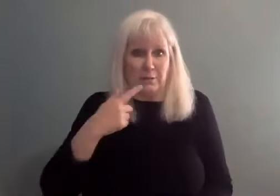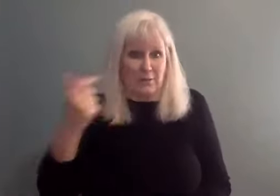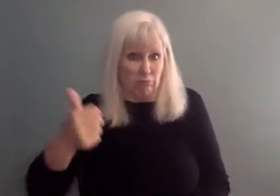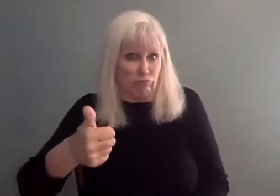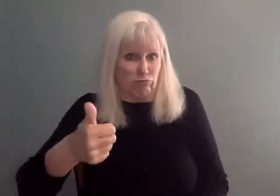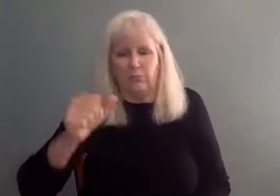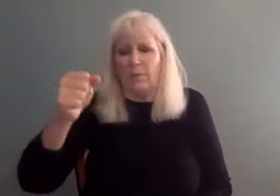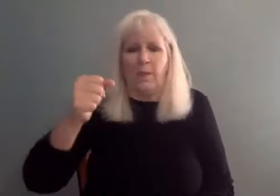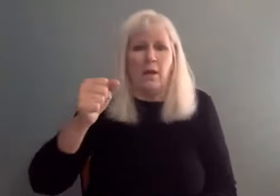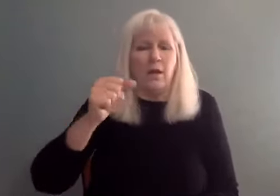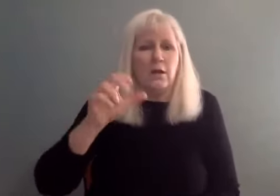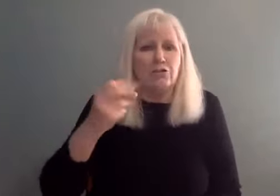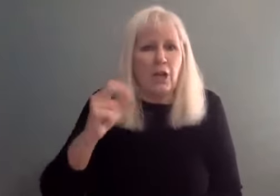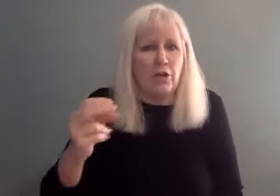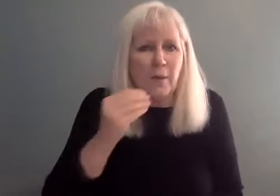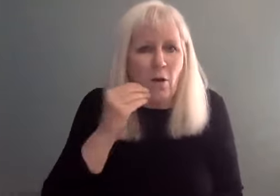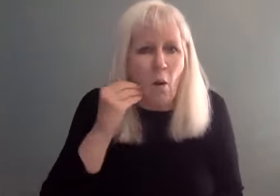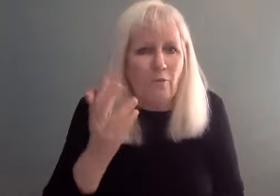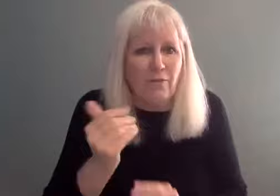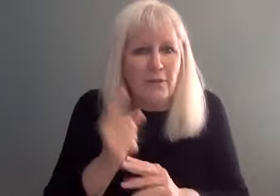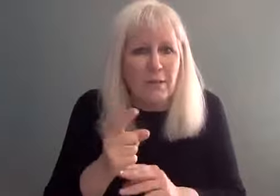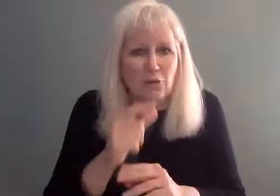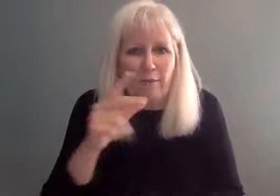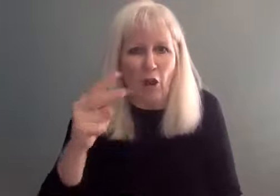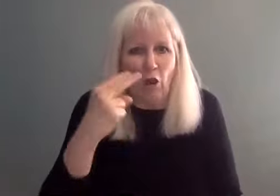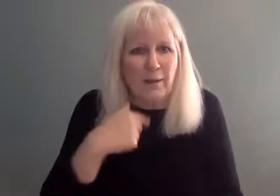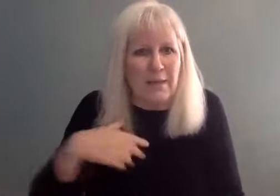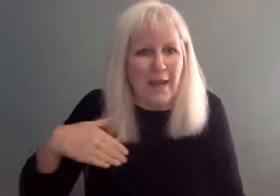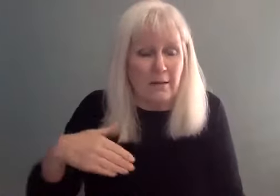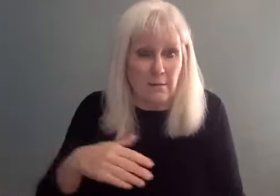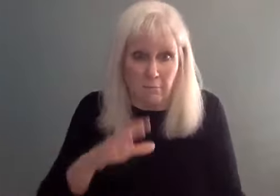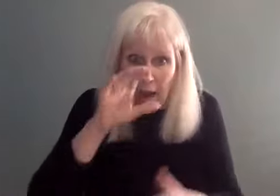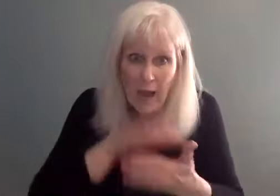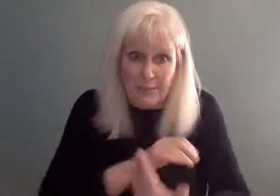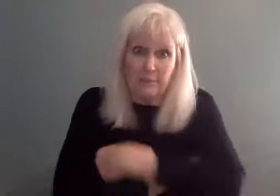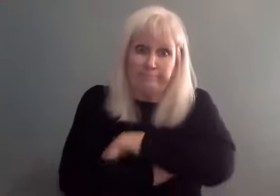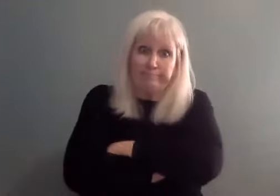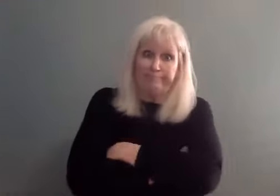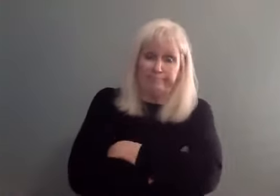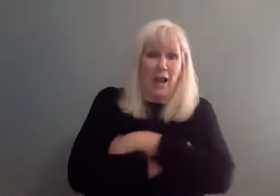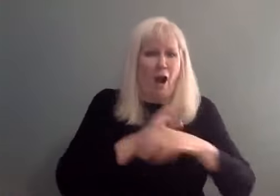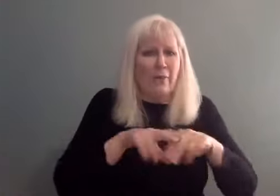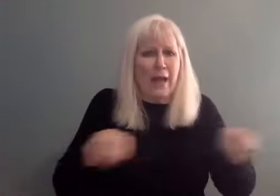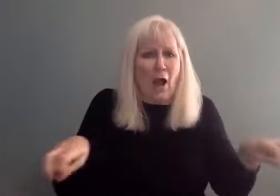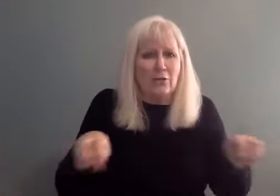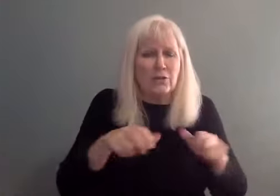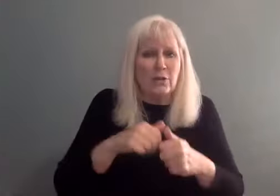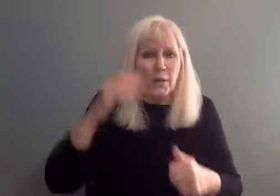been home 15 minutes and haven't made eye contact yet. And there's my husband sitting on the couch with his ball cap on because he lost